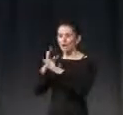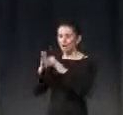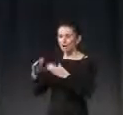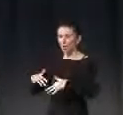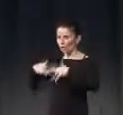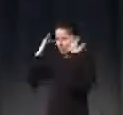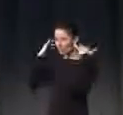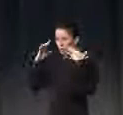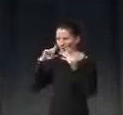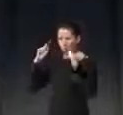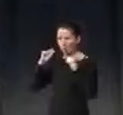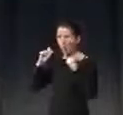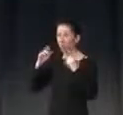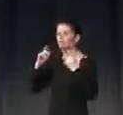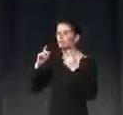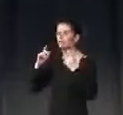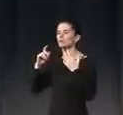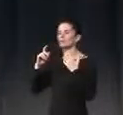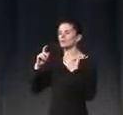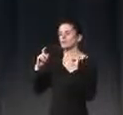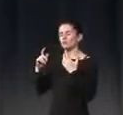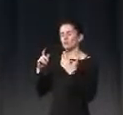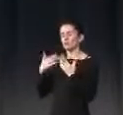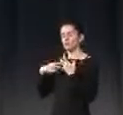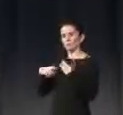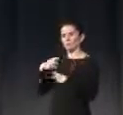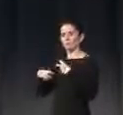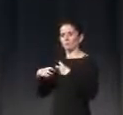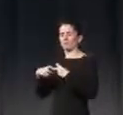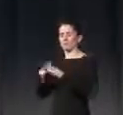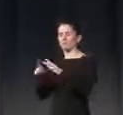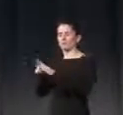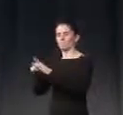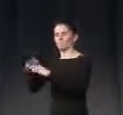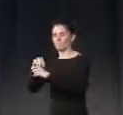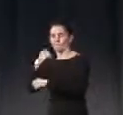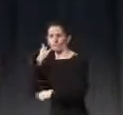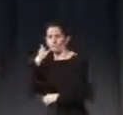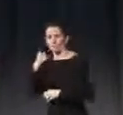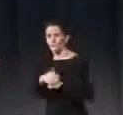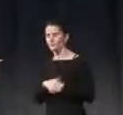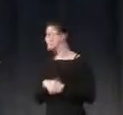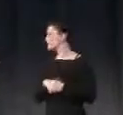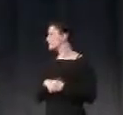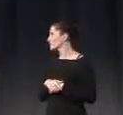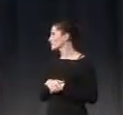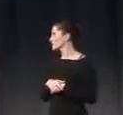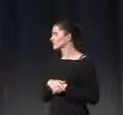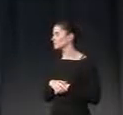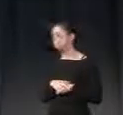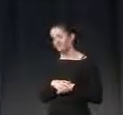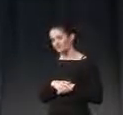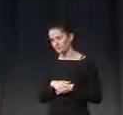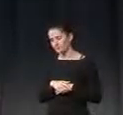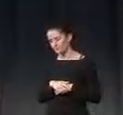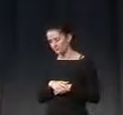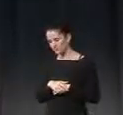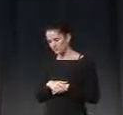In fact, all of these handbooks had a section, a chapter, until they stopped being published in the 80s, titled Transmission